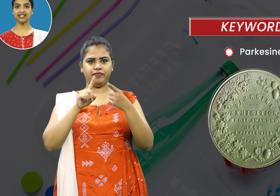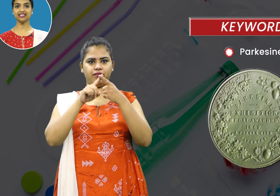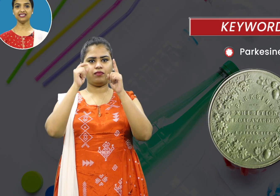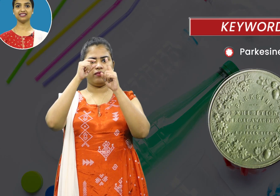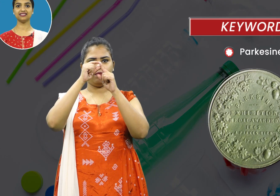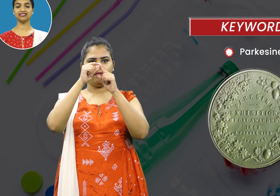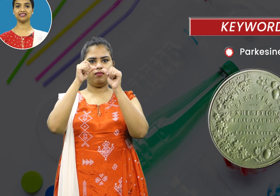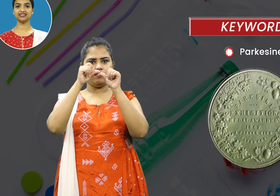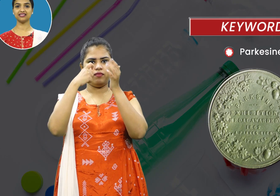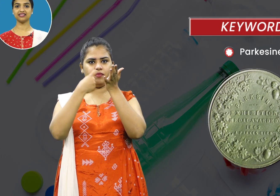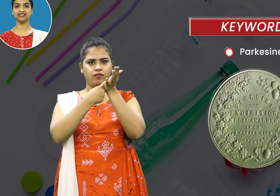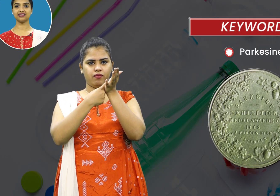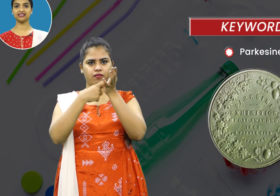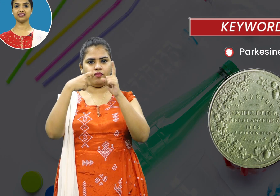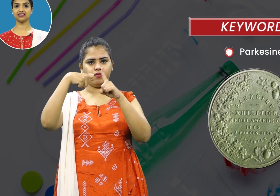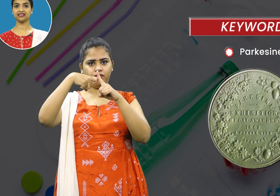Parkinson,